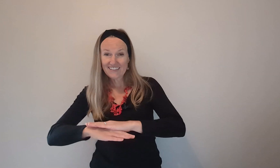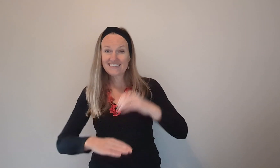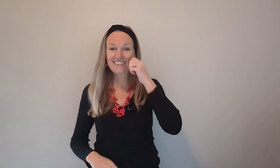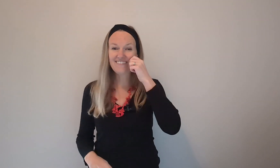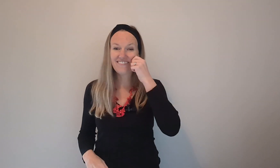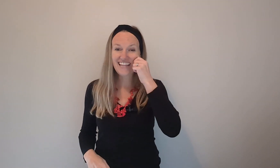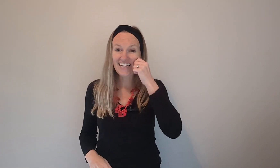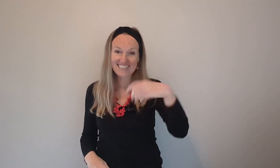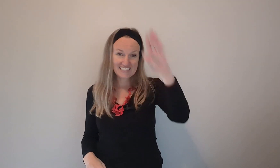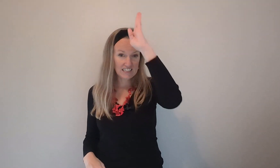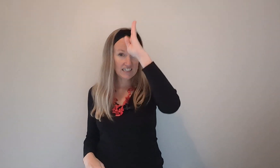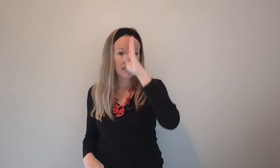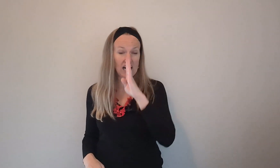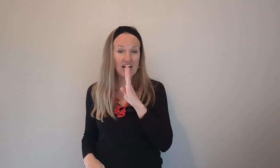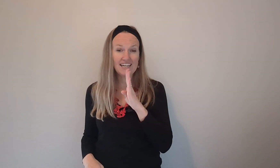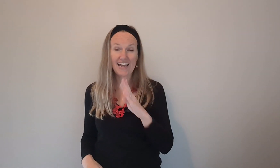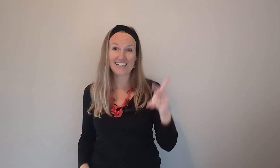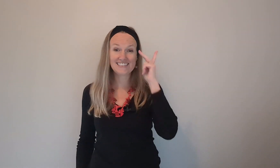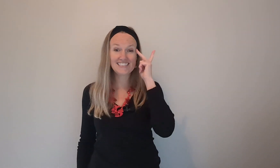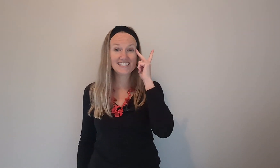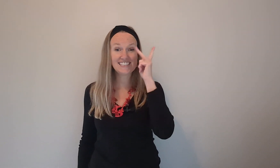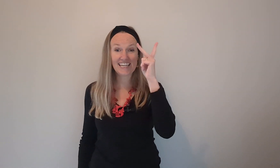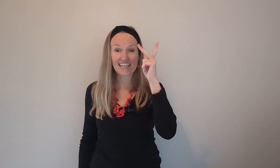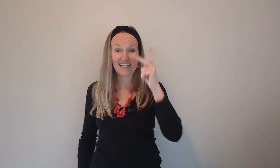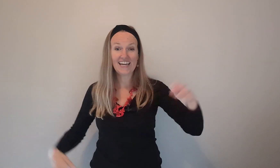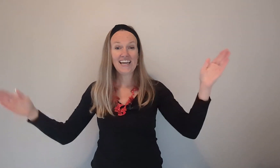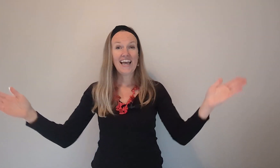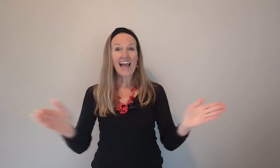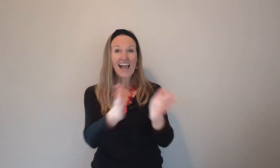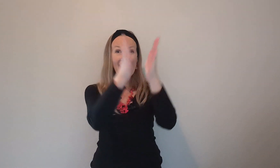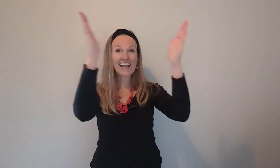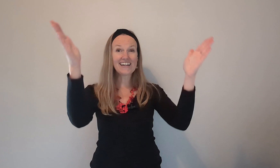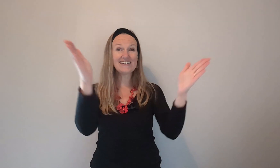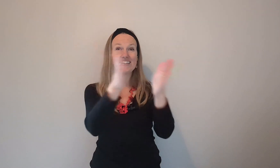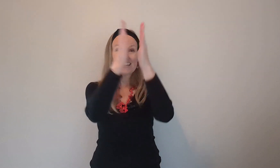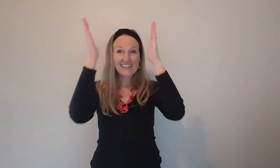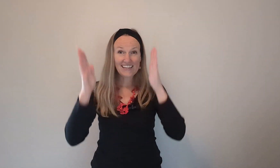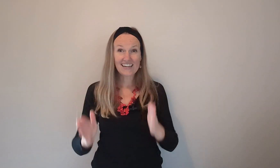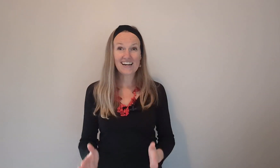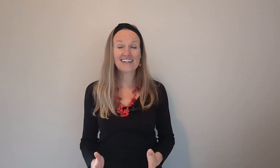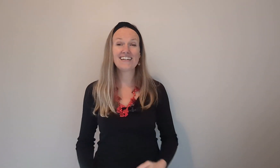Veiled in flesh, the Godhead see. Hail the